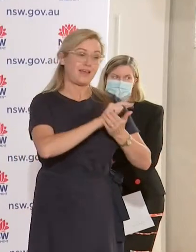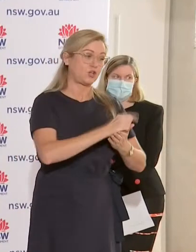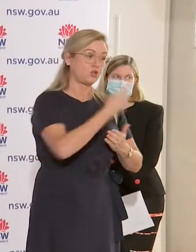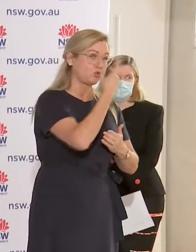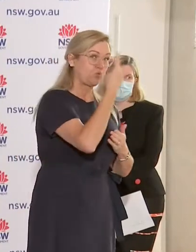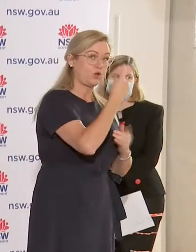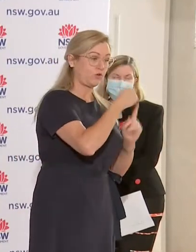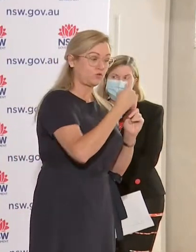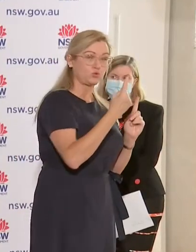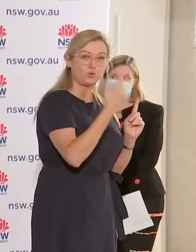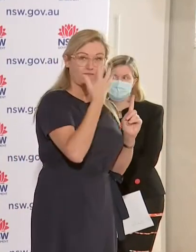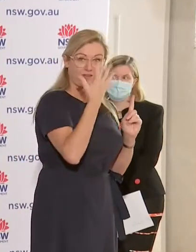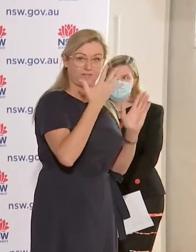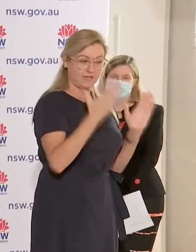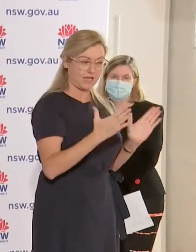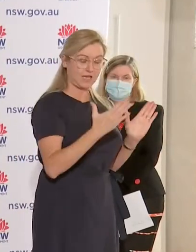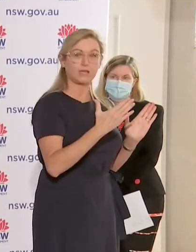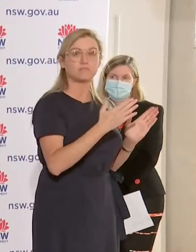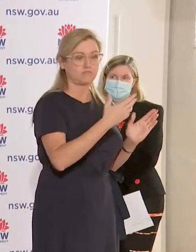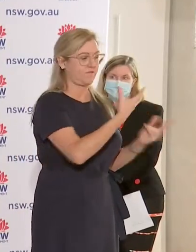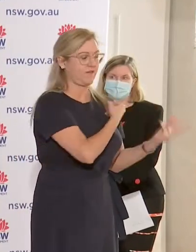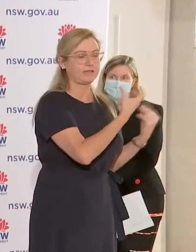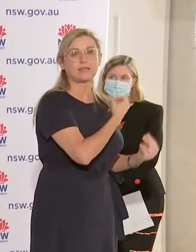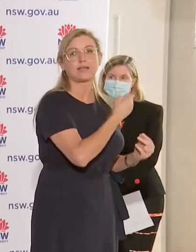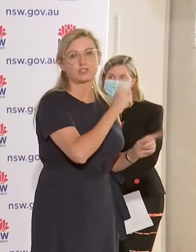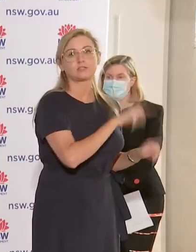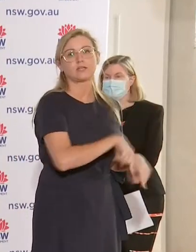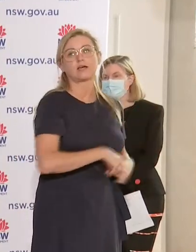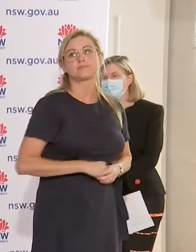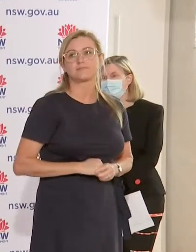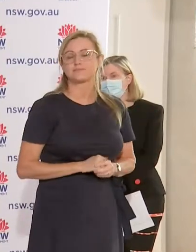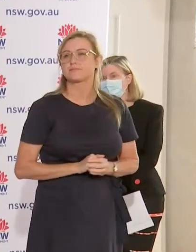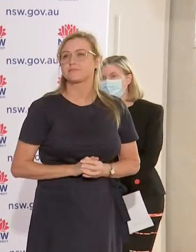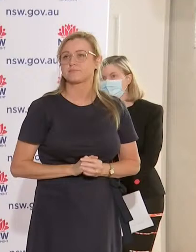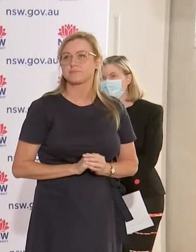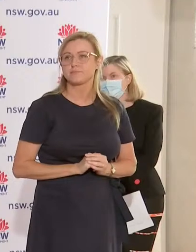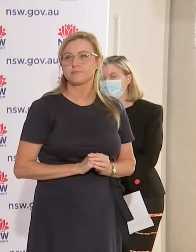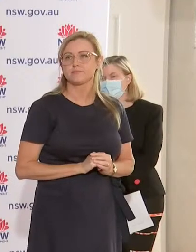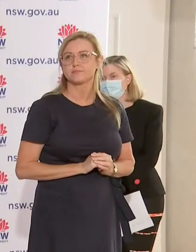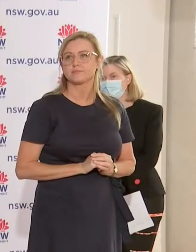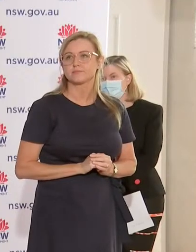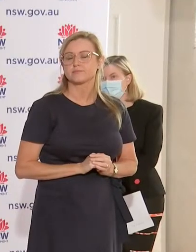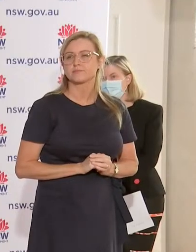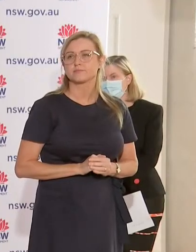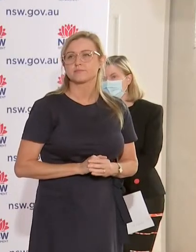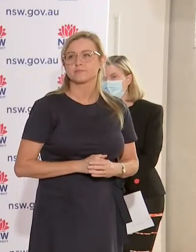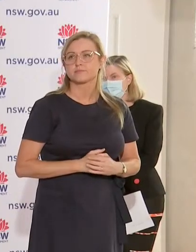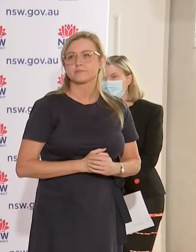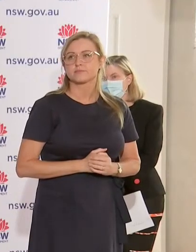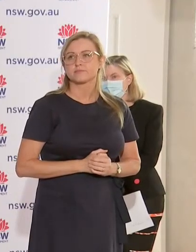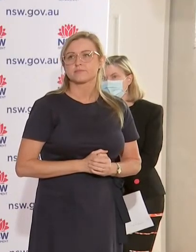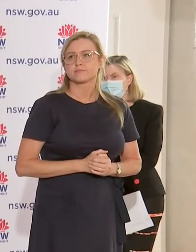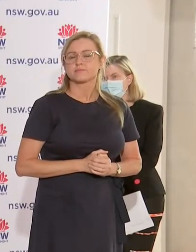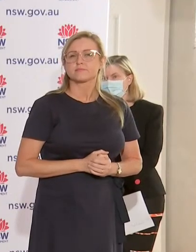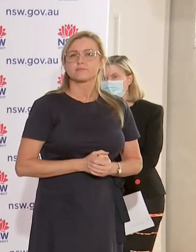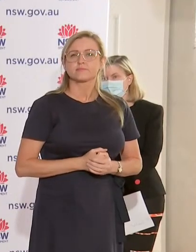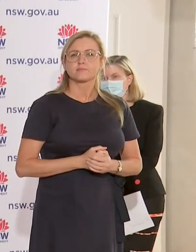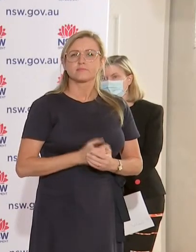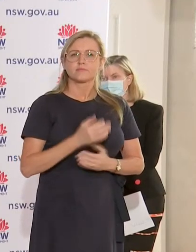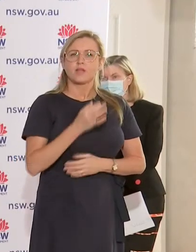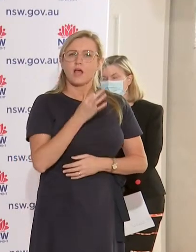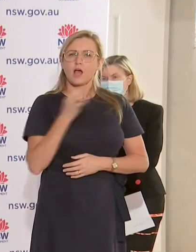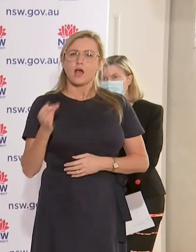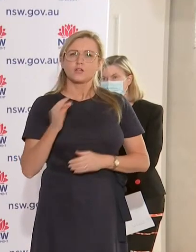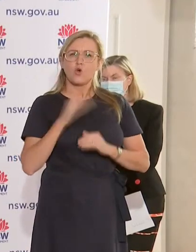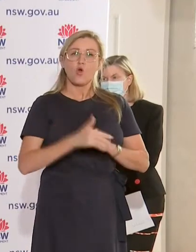15-year-olds vaccinated before we get to that time. Federal Labor's calling for mandatory vaccination of teachers. And while I'm on the